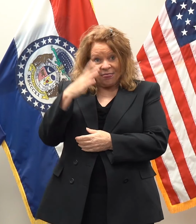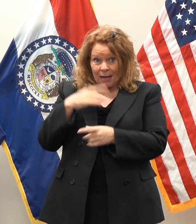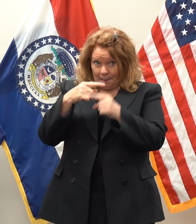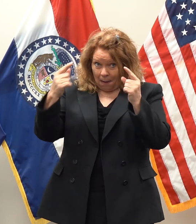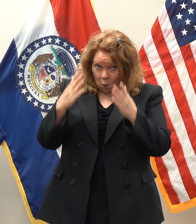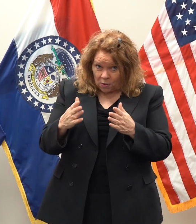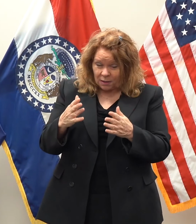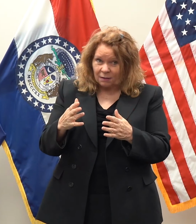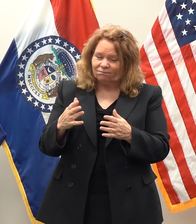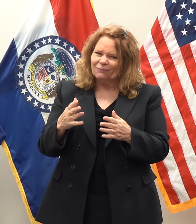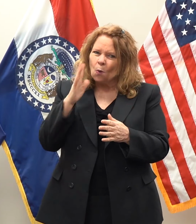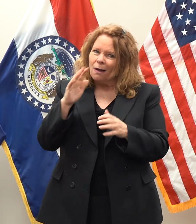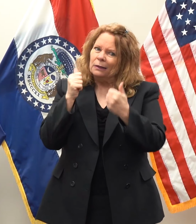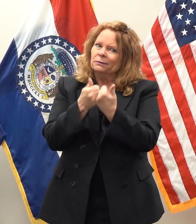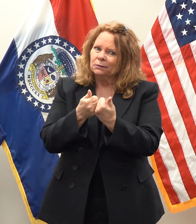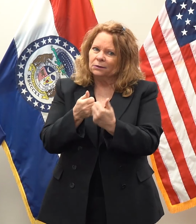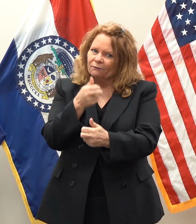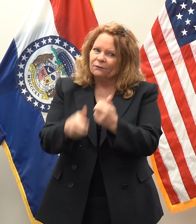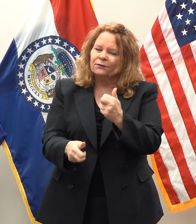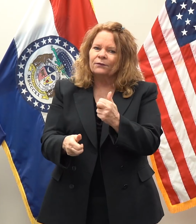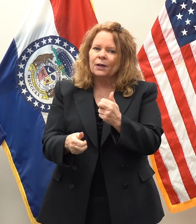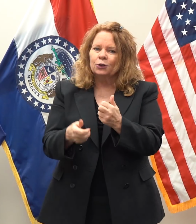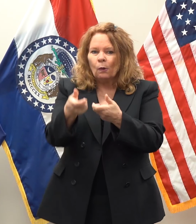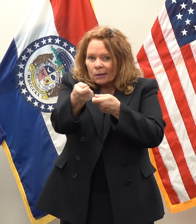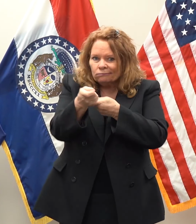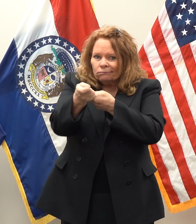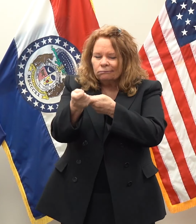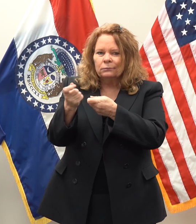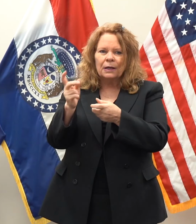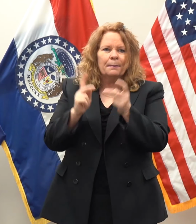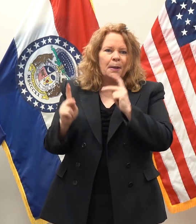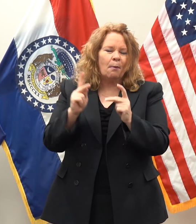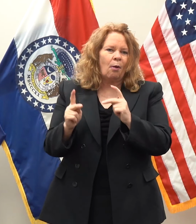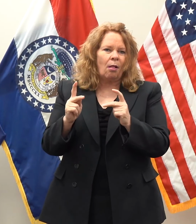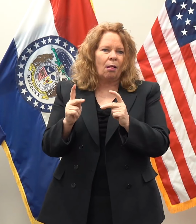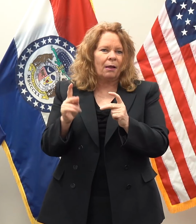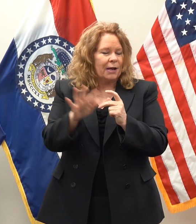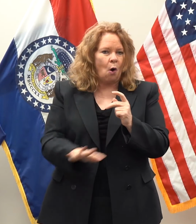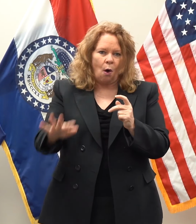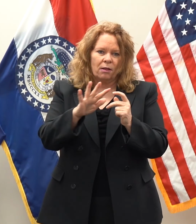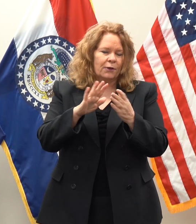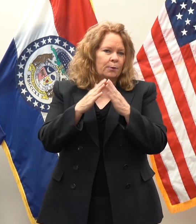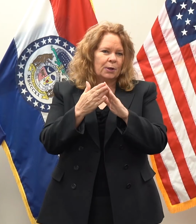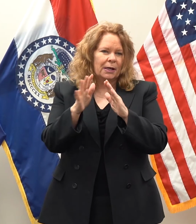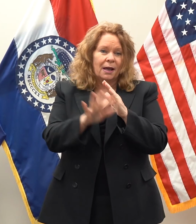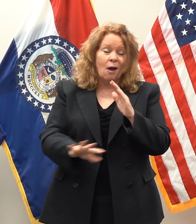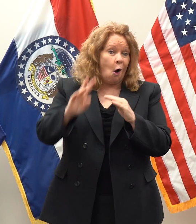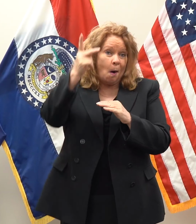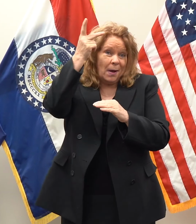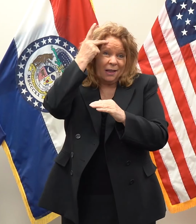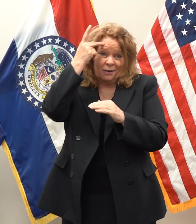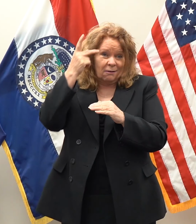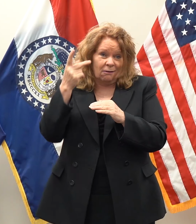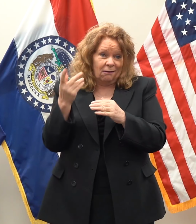tough time appealing to everyone on all aspects of the community and all political factions. I think at